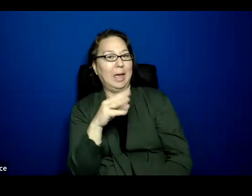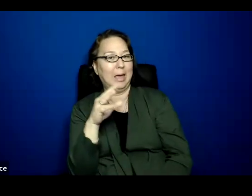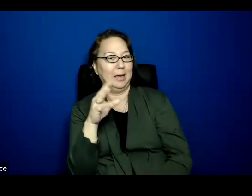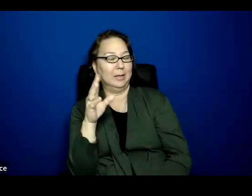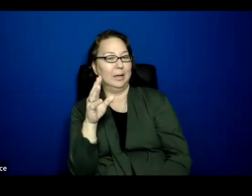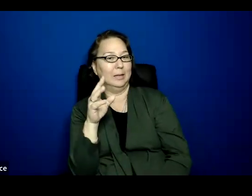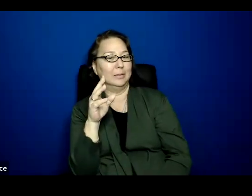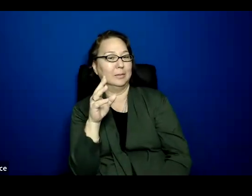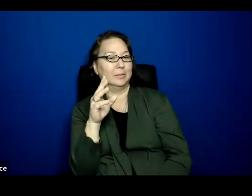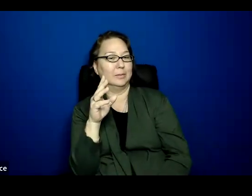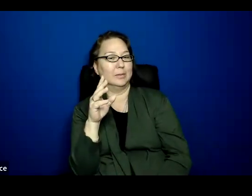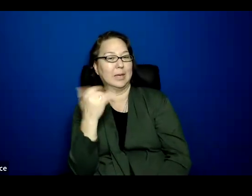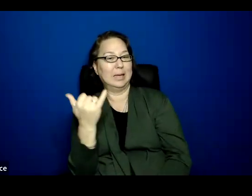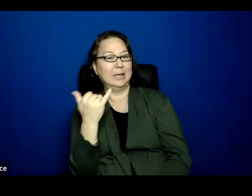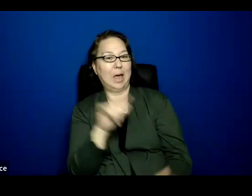you, Vice Chair.